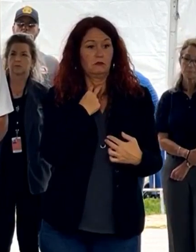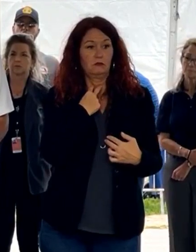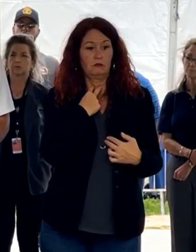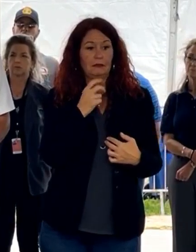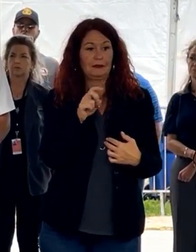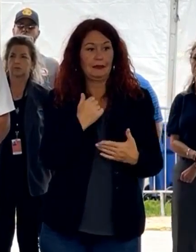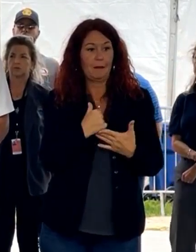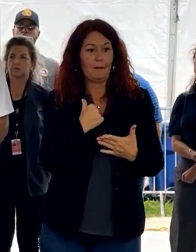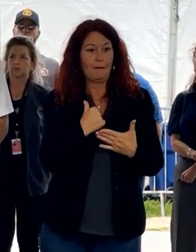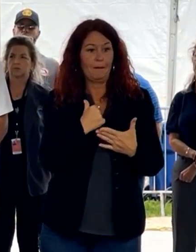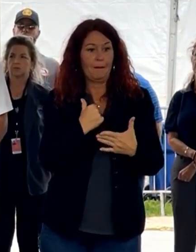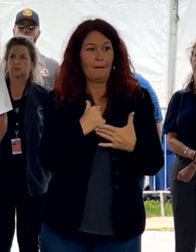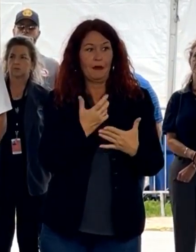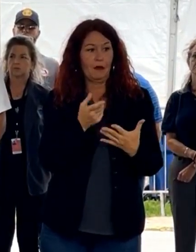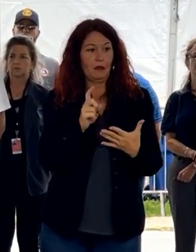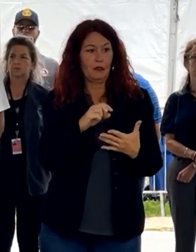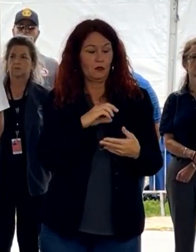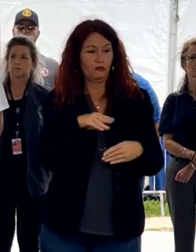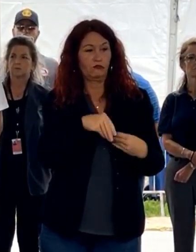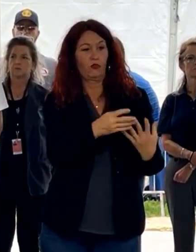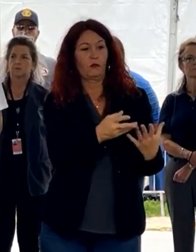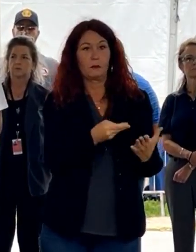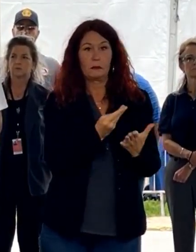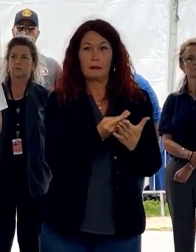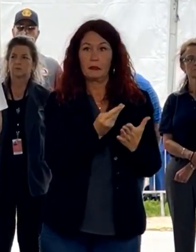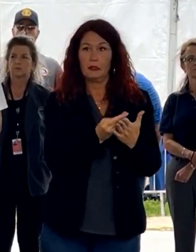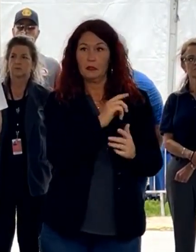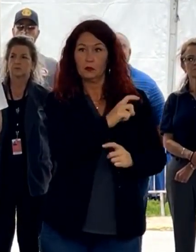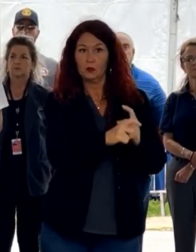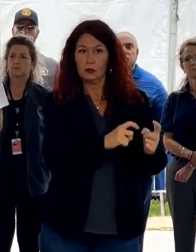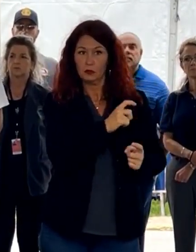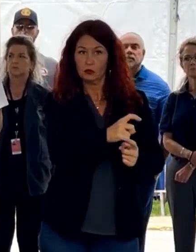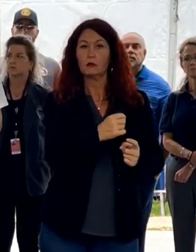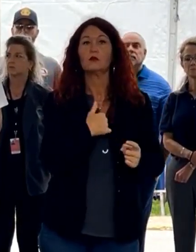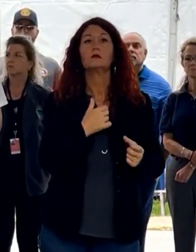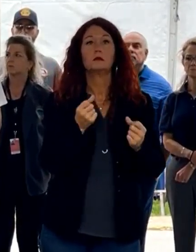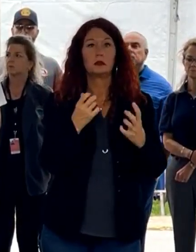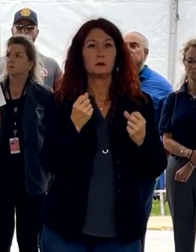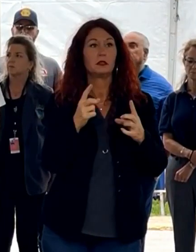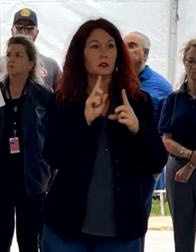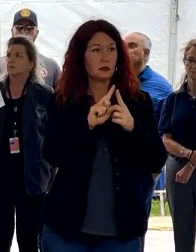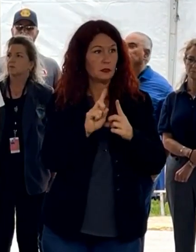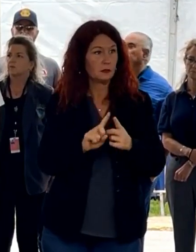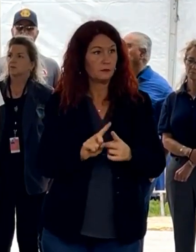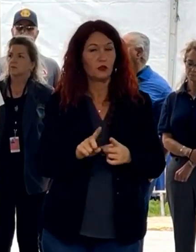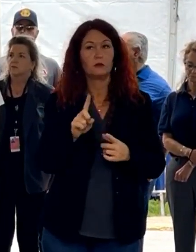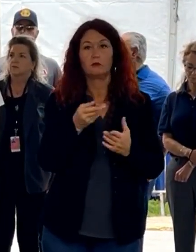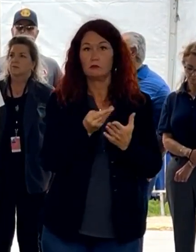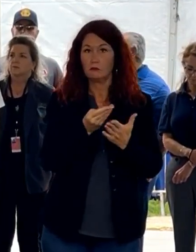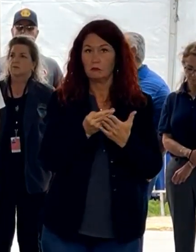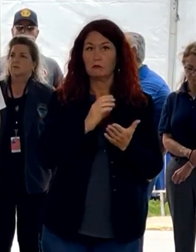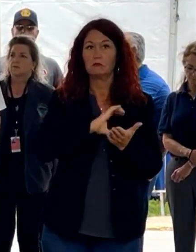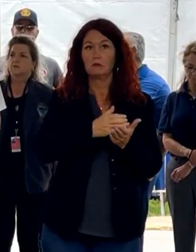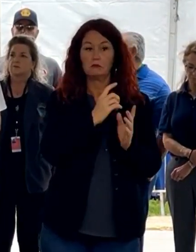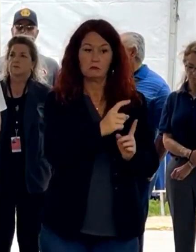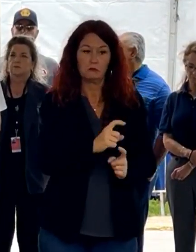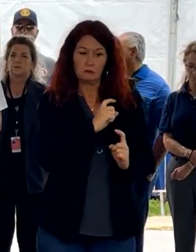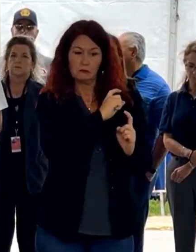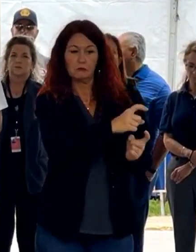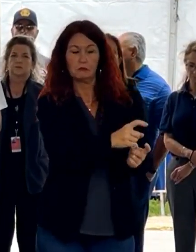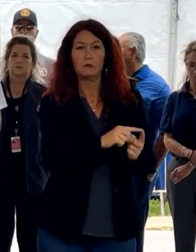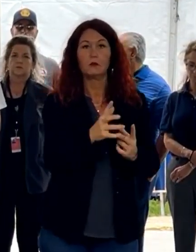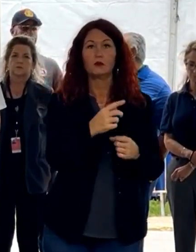significant donors that I will be working with, and we will be working to supplement all of the funds that are available to the